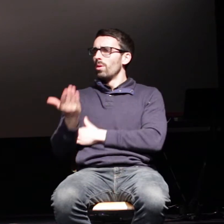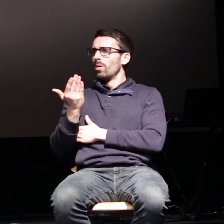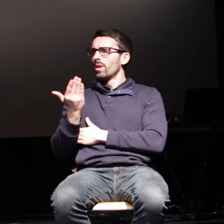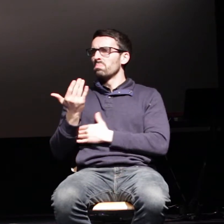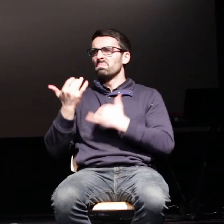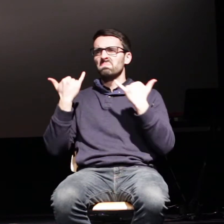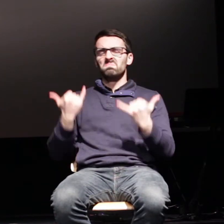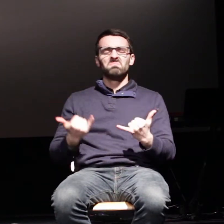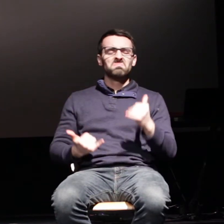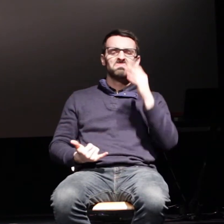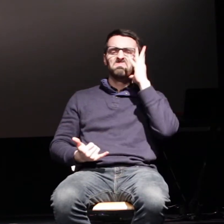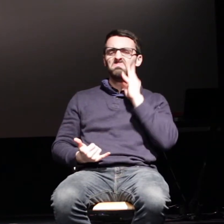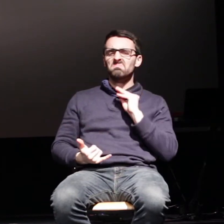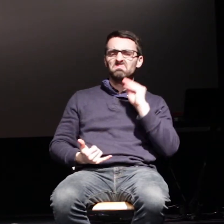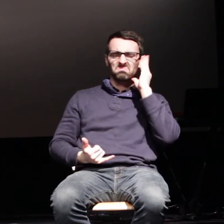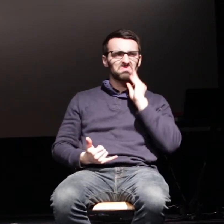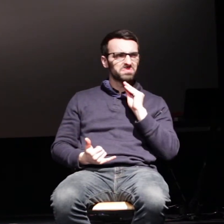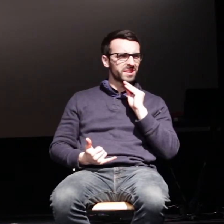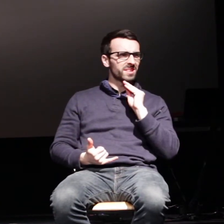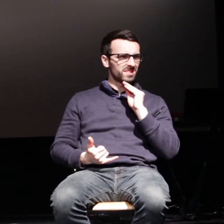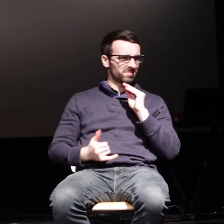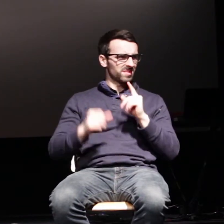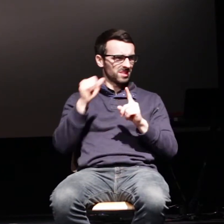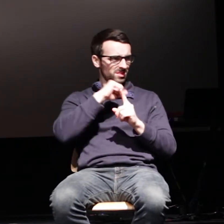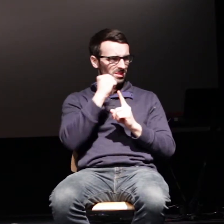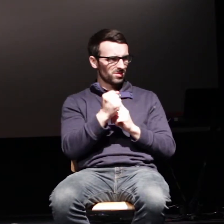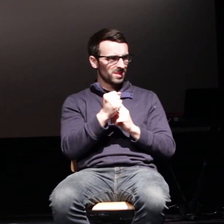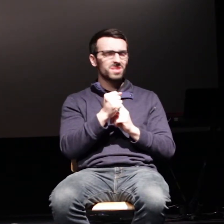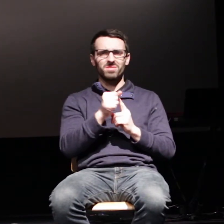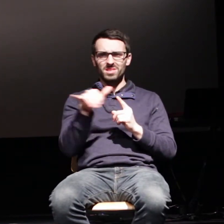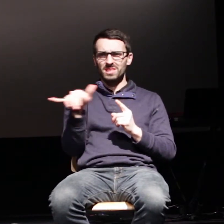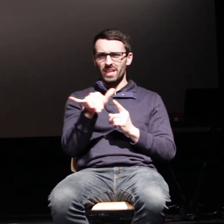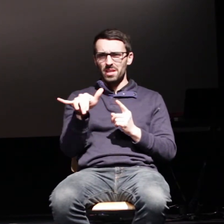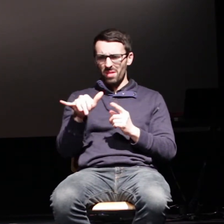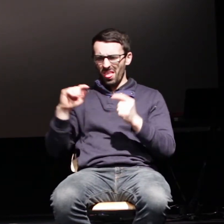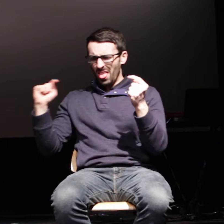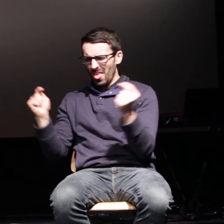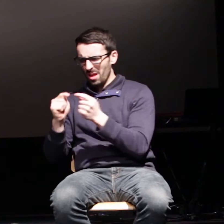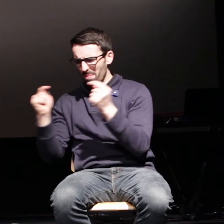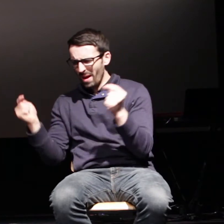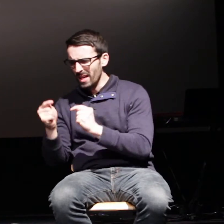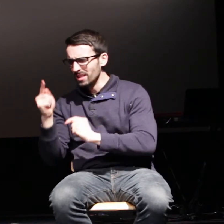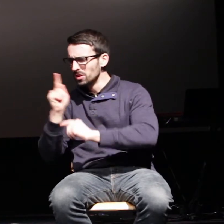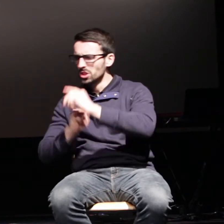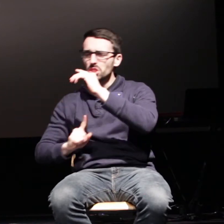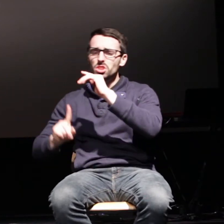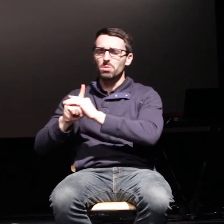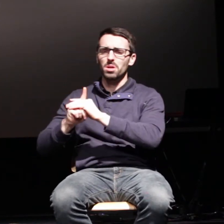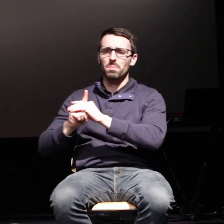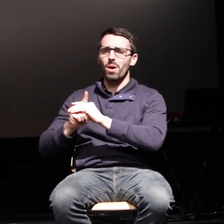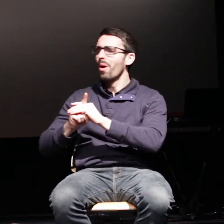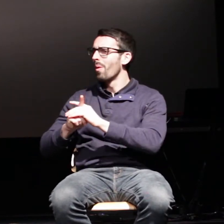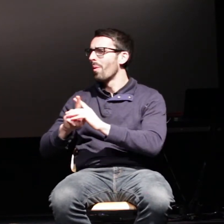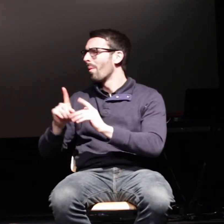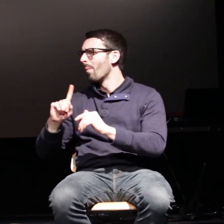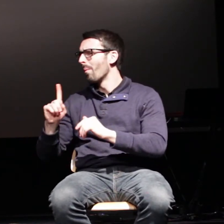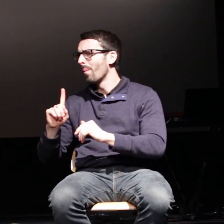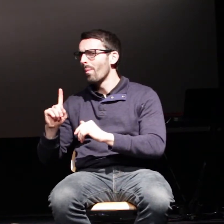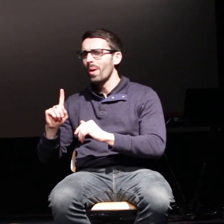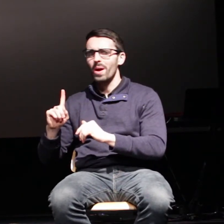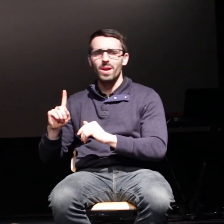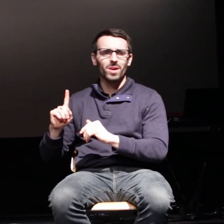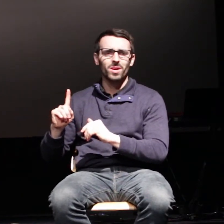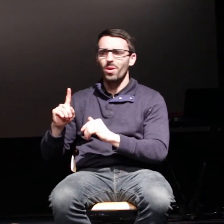through right now a season like that. There's pain that's entered your life, and you don't know why it's there. You're not sure why God has allowed